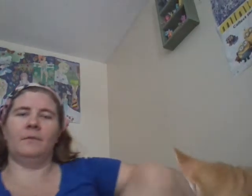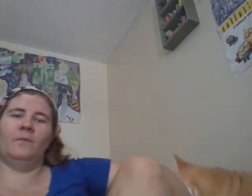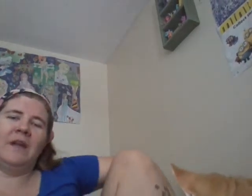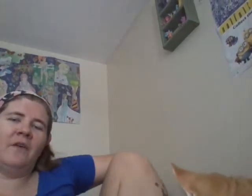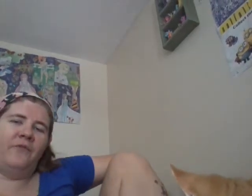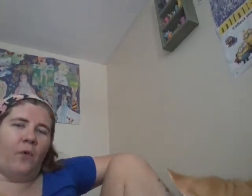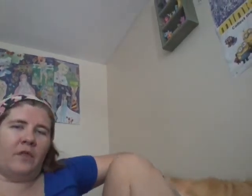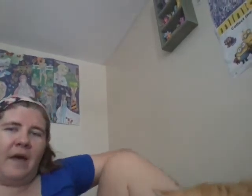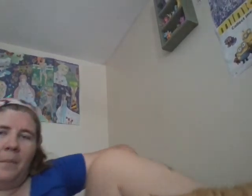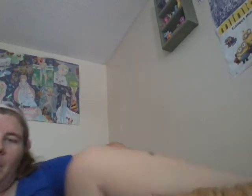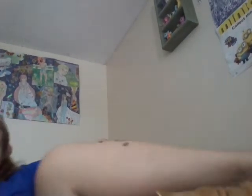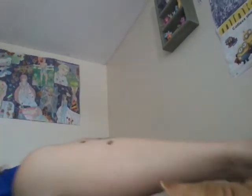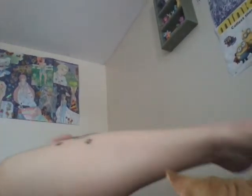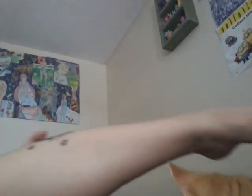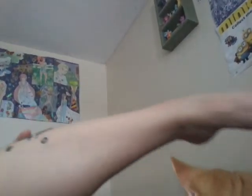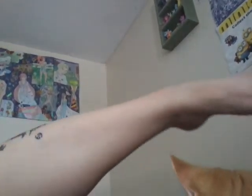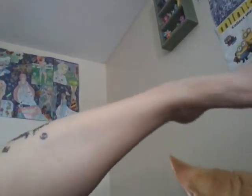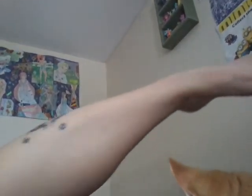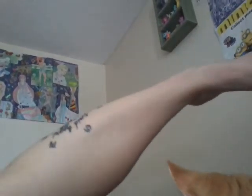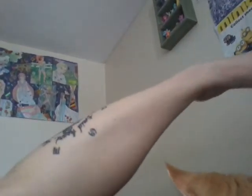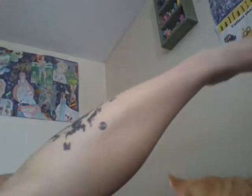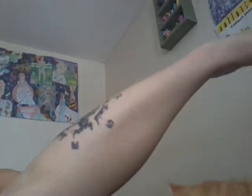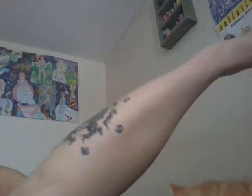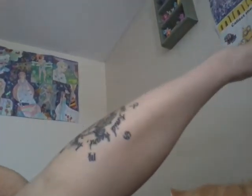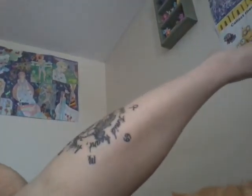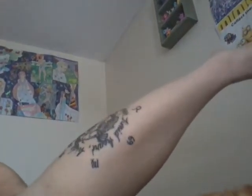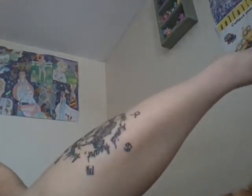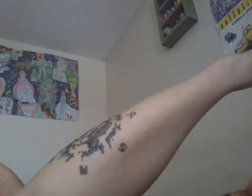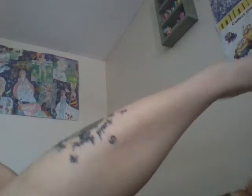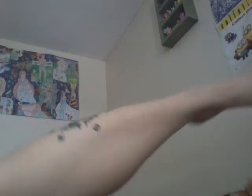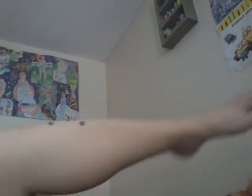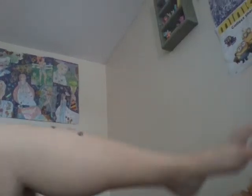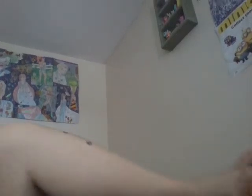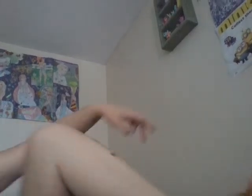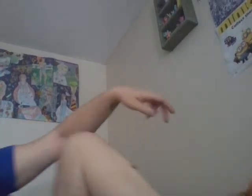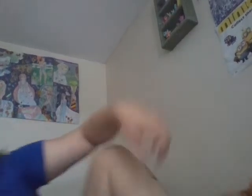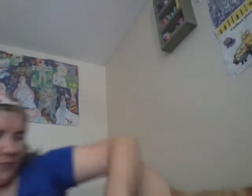know. Well, not for them, but, you know, with, like, lyrics and stuff.